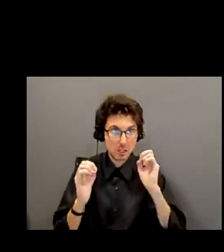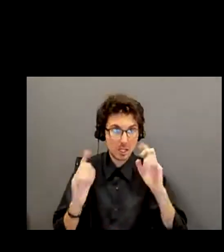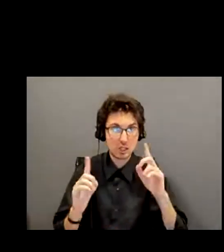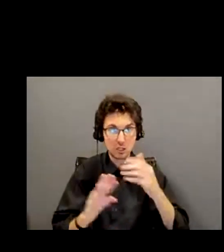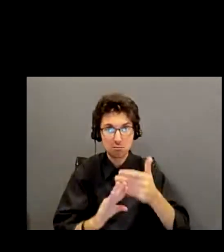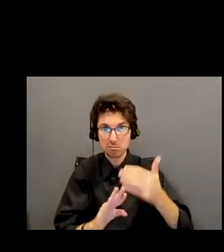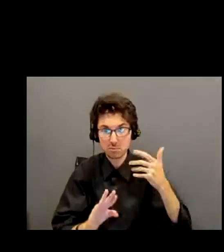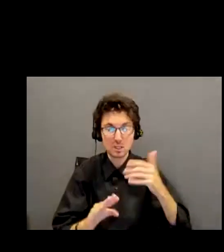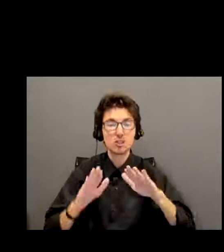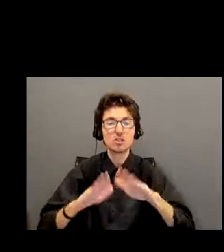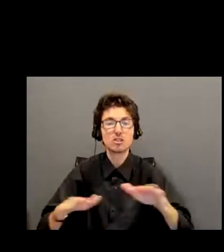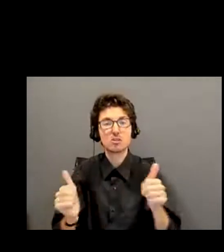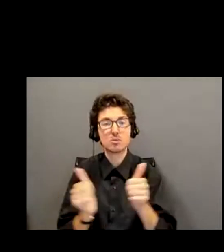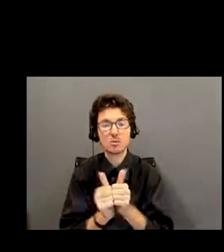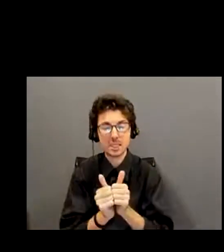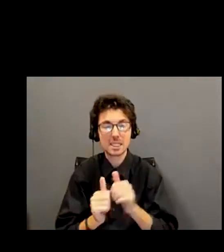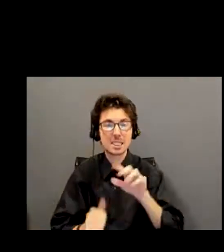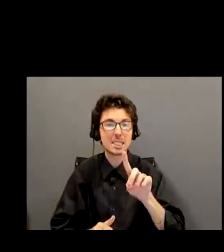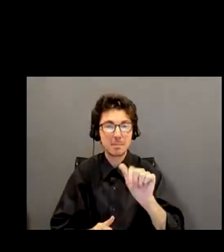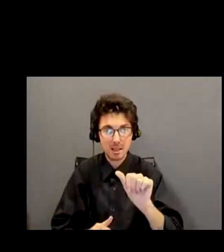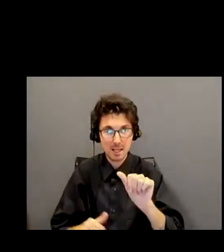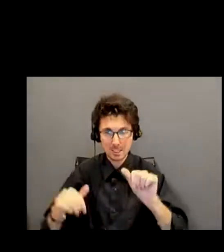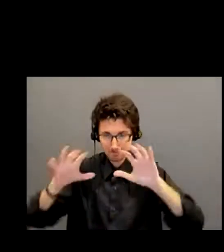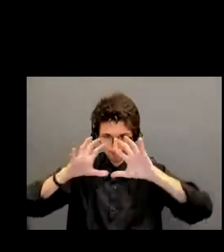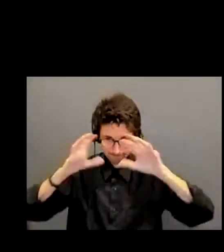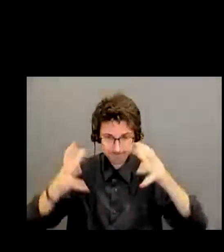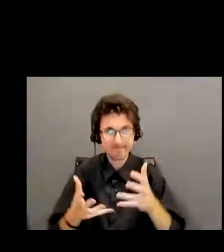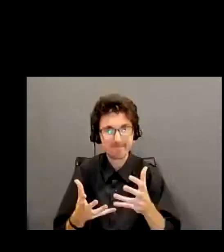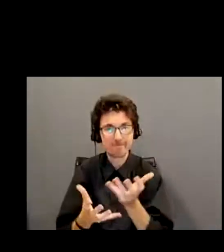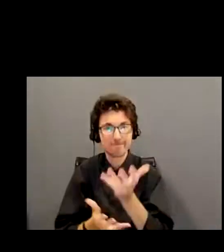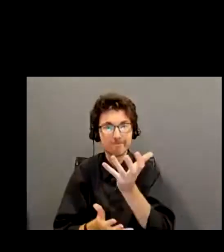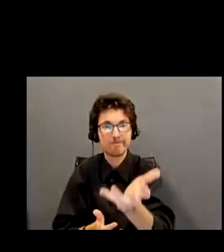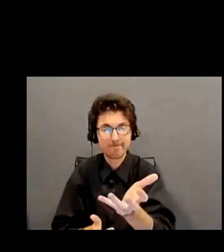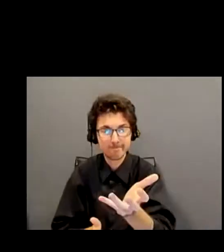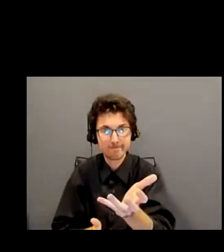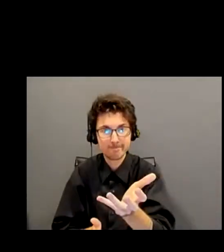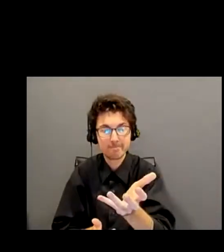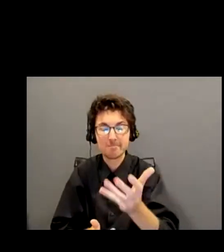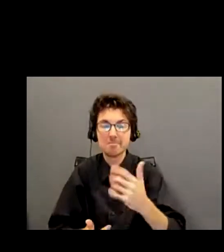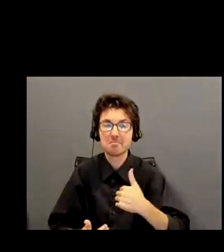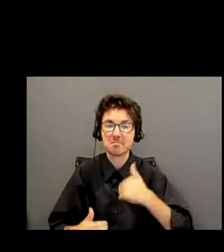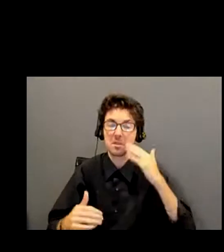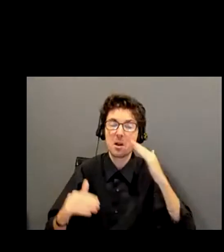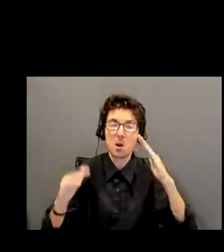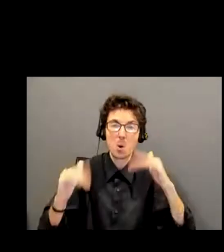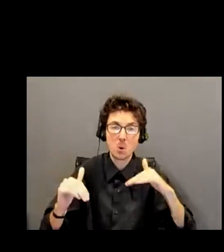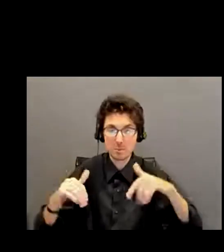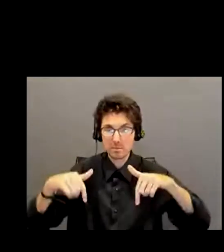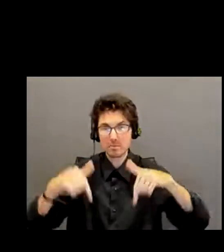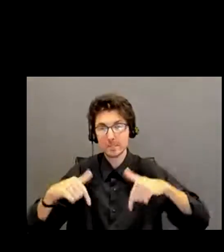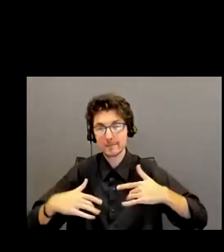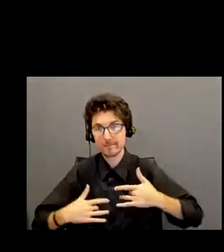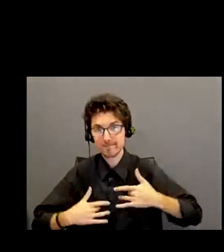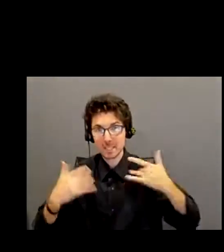with disability. And children education and children with disability. I hope that through the various